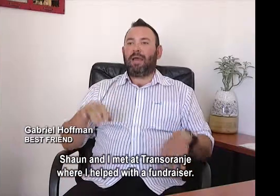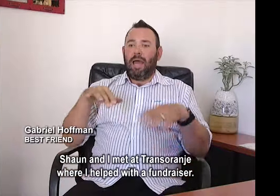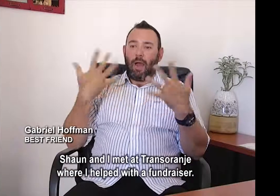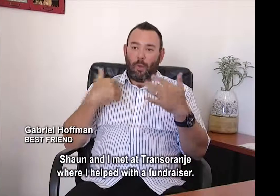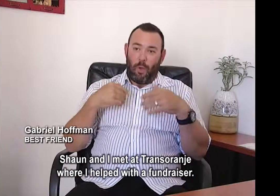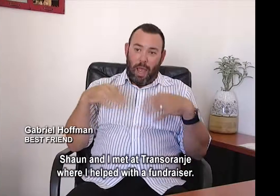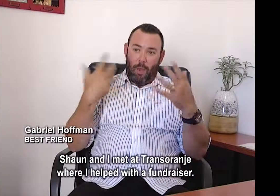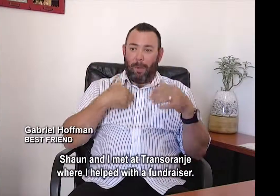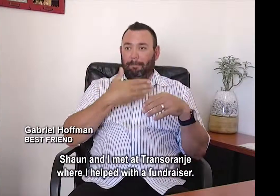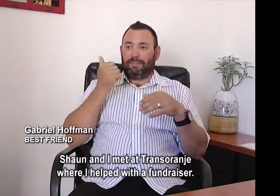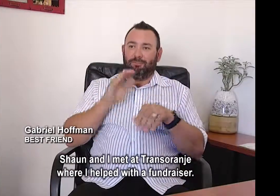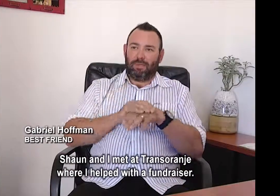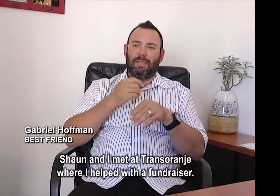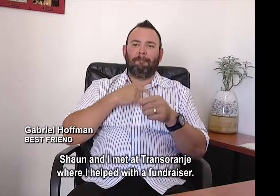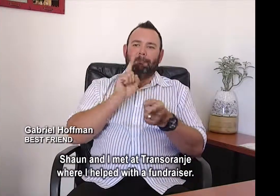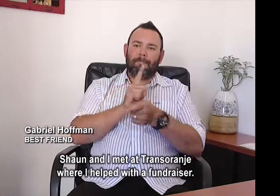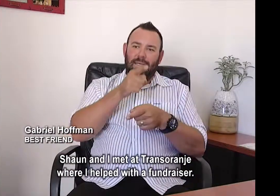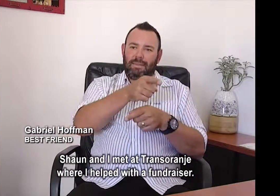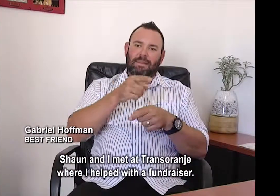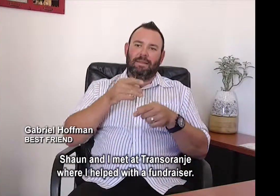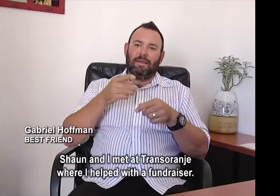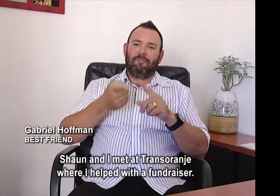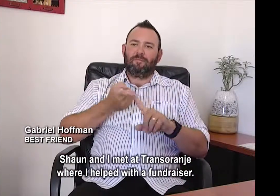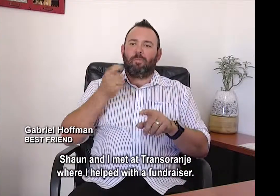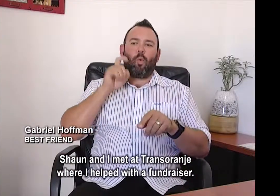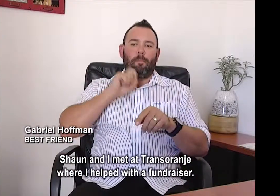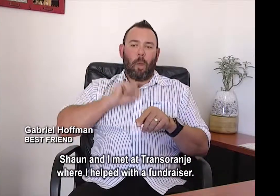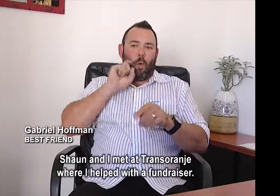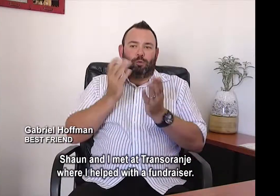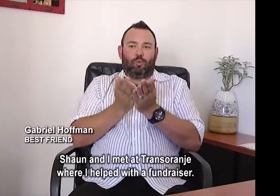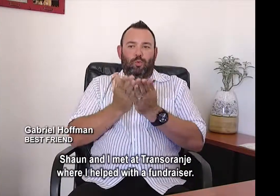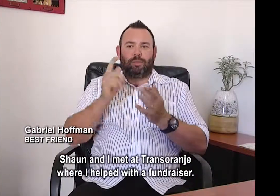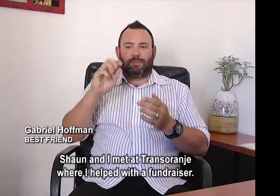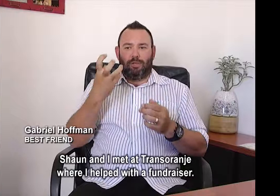Shaun and I met at Trans Orania, where I helped with a fundraiser.